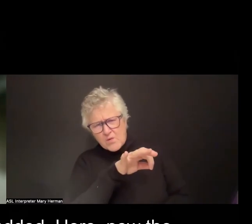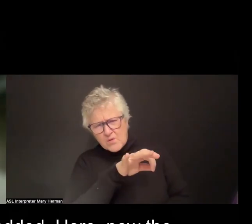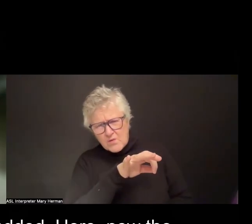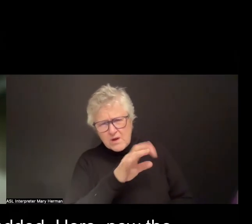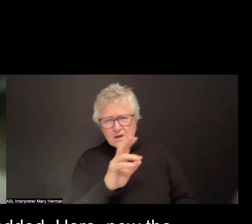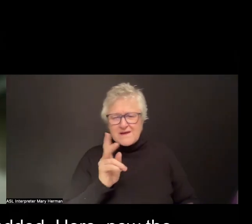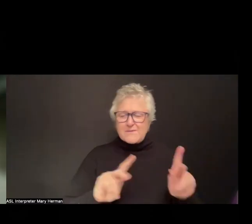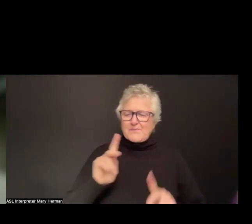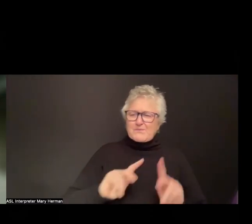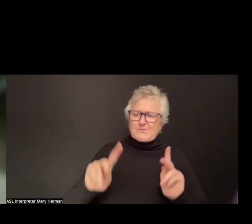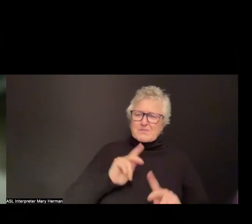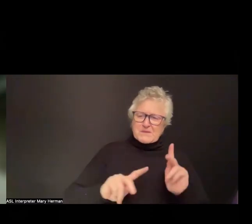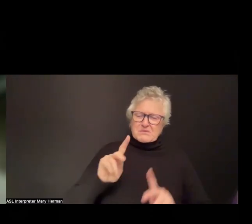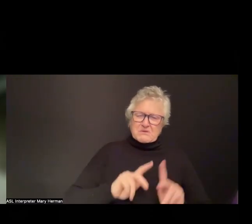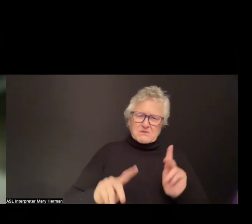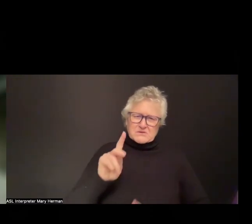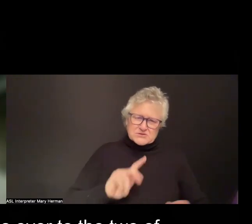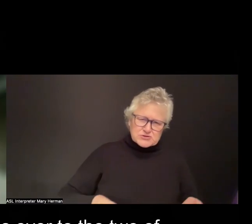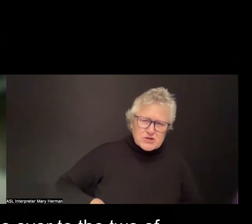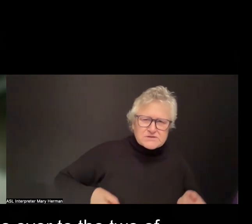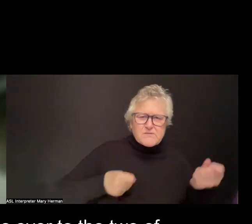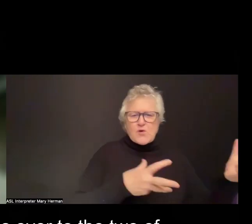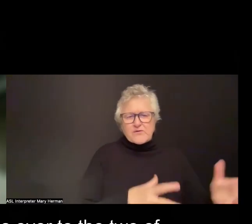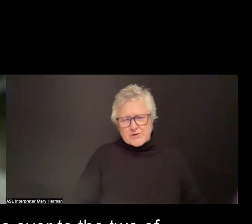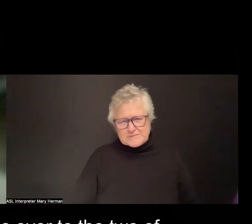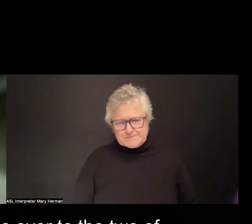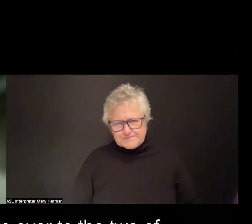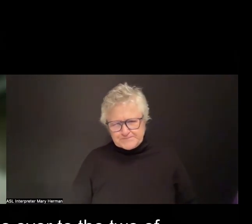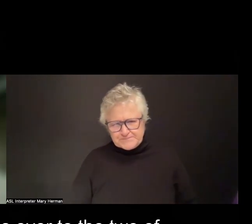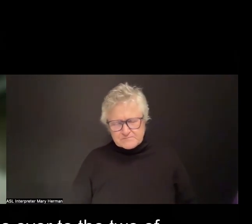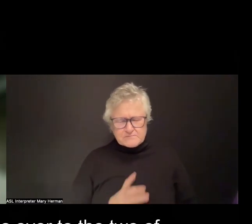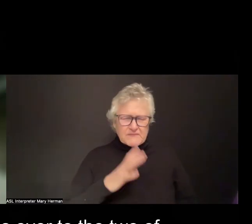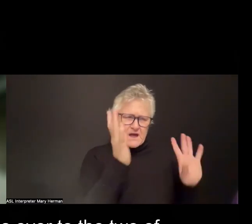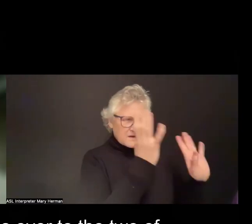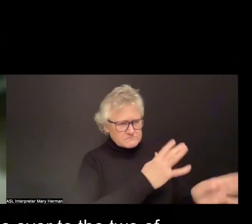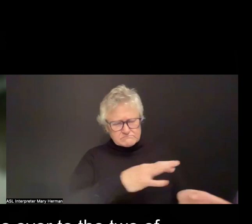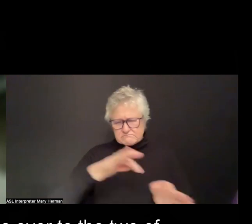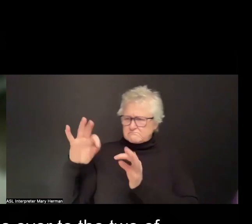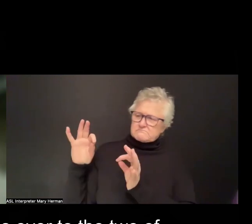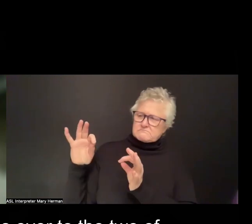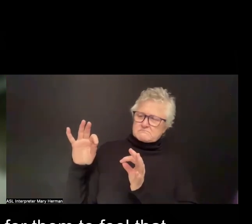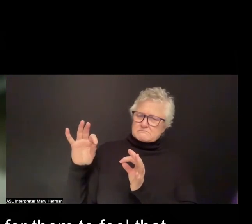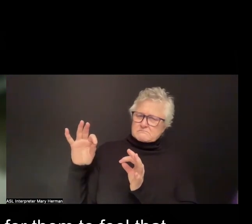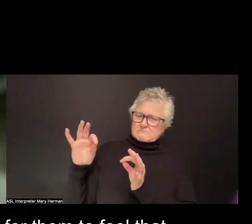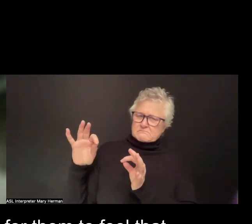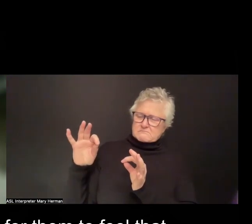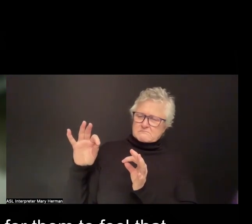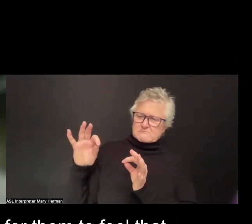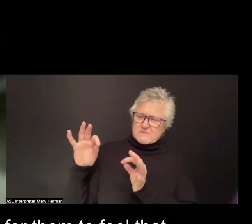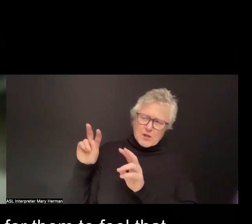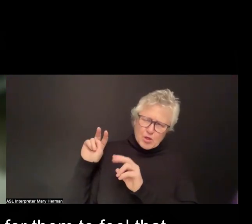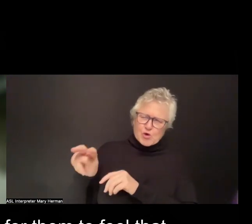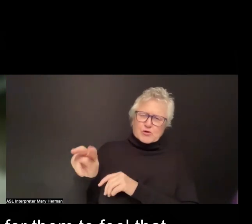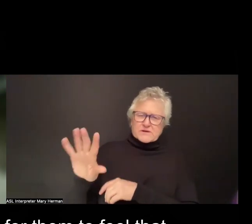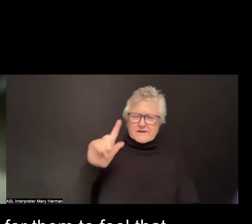you a question. We want to eat." I swiveled my eyes over to the 2 of them, letting my gaze rest upon their faces long enough for